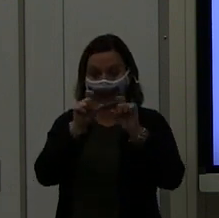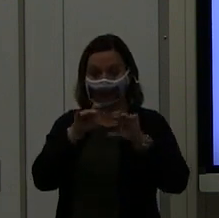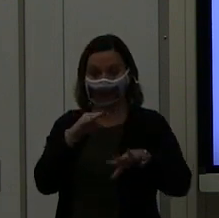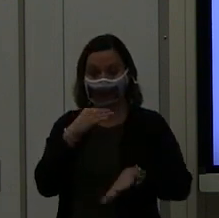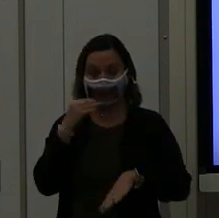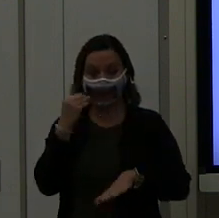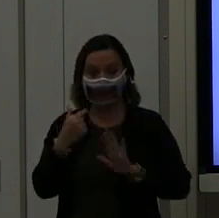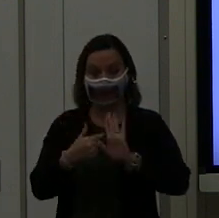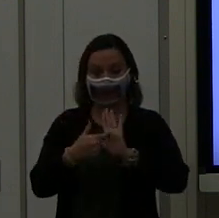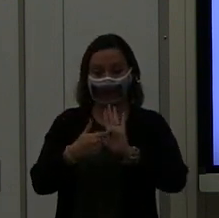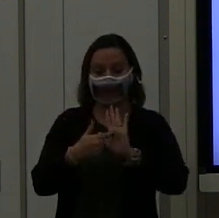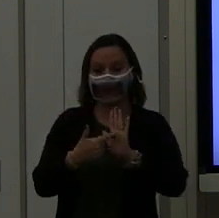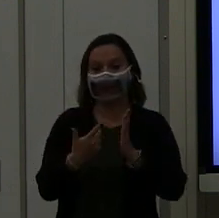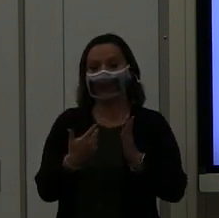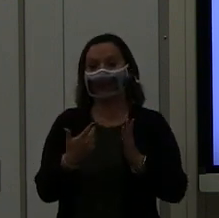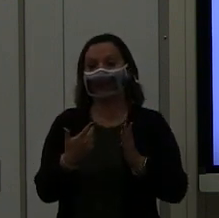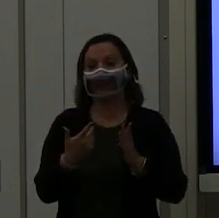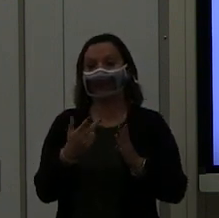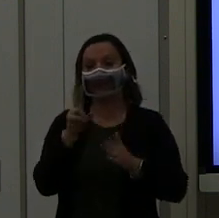That represented